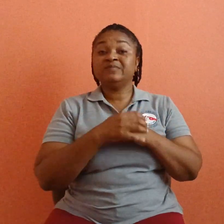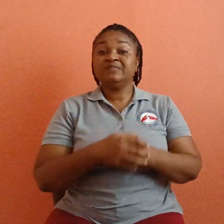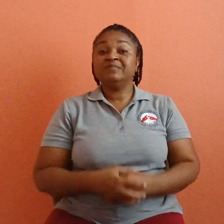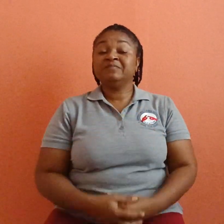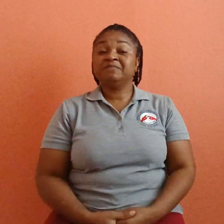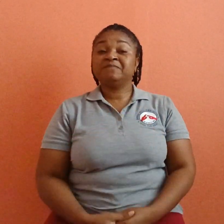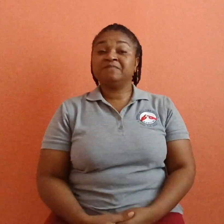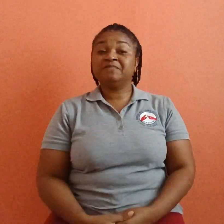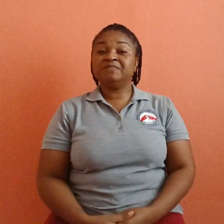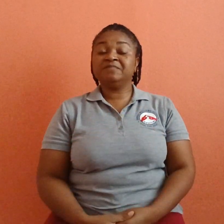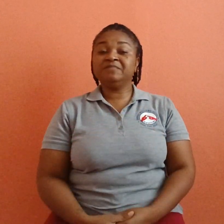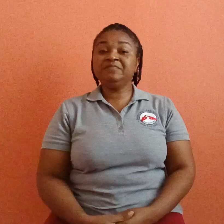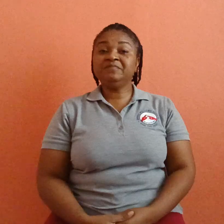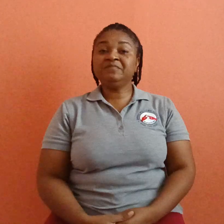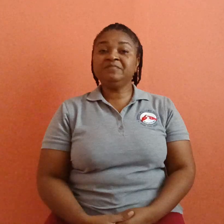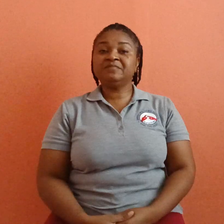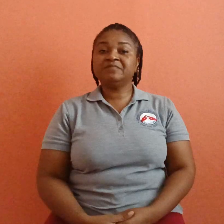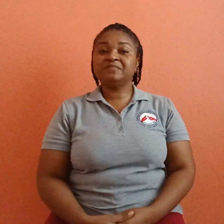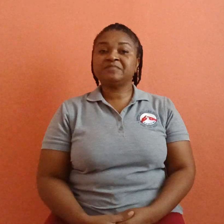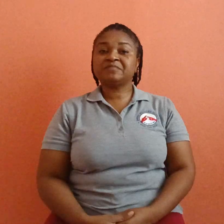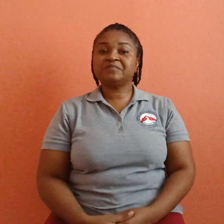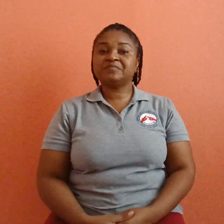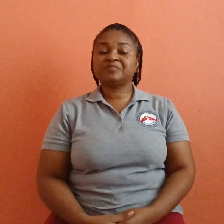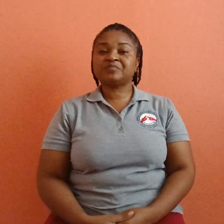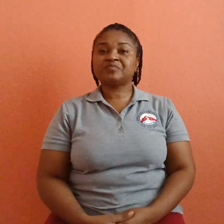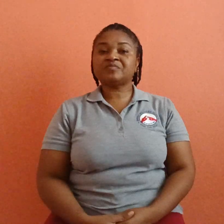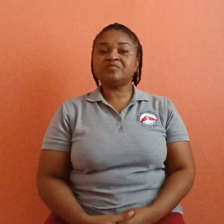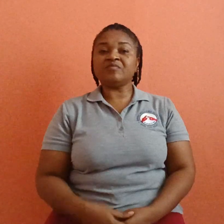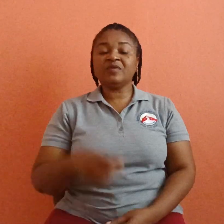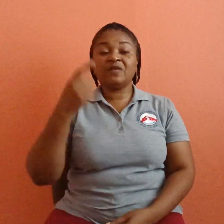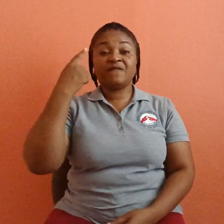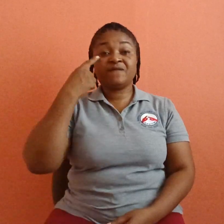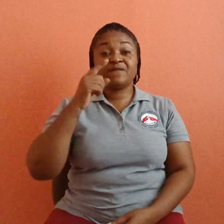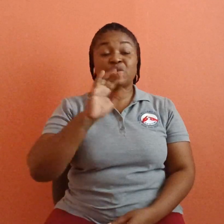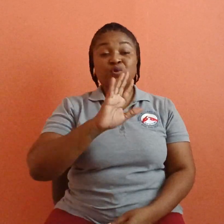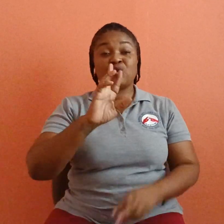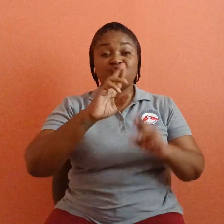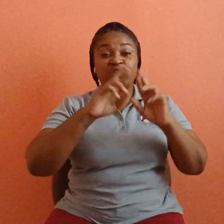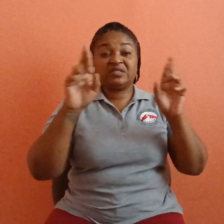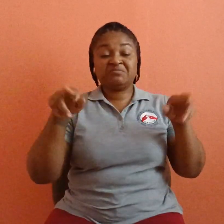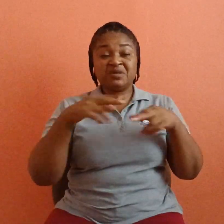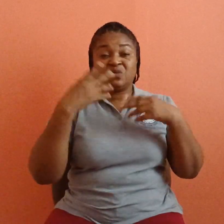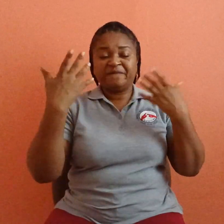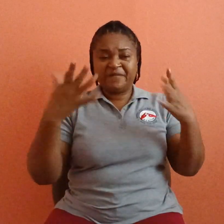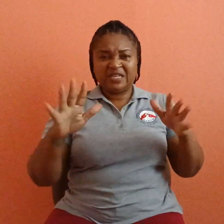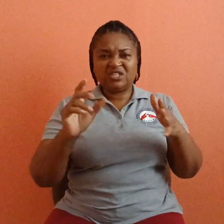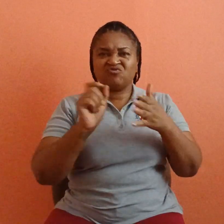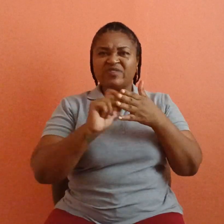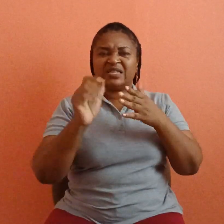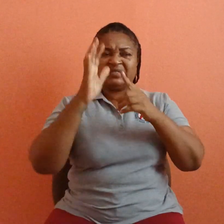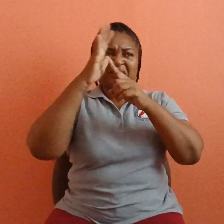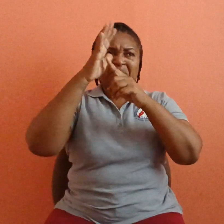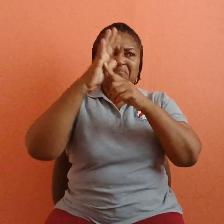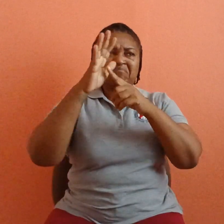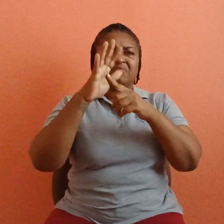All right, so for your CV, after you have those vital details, you will give a professional